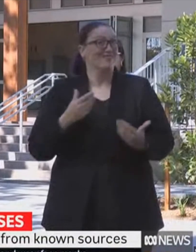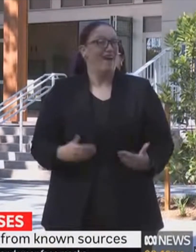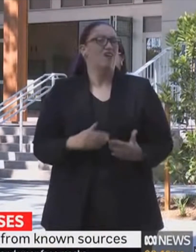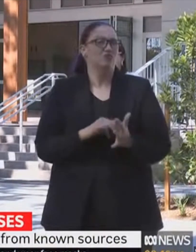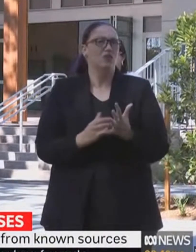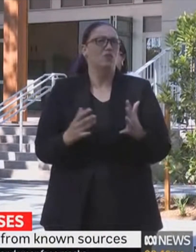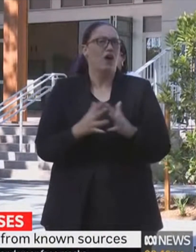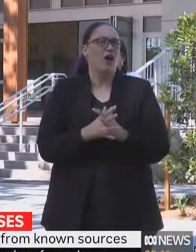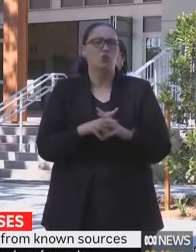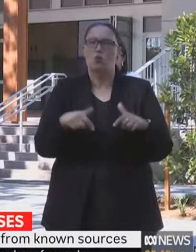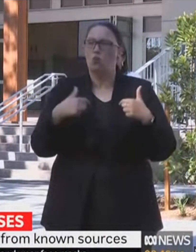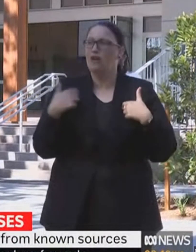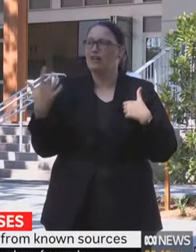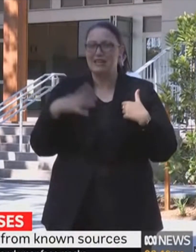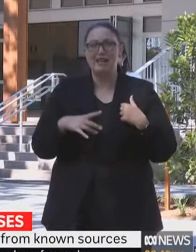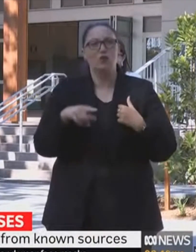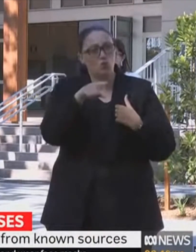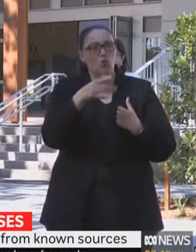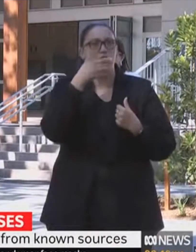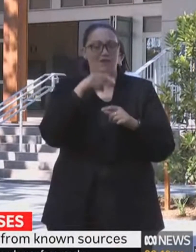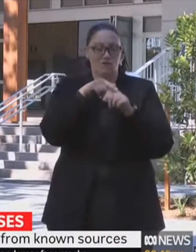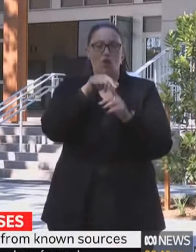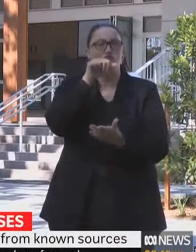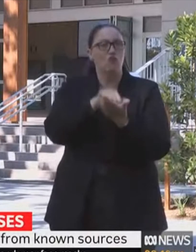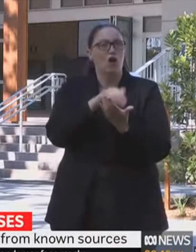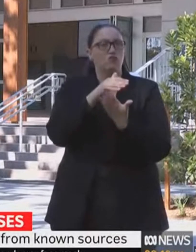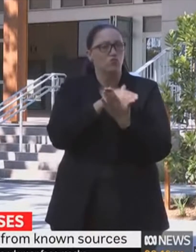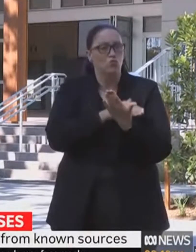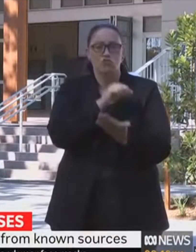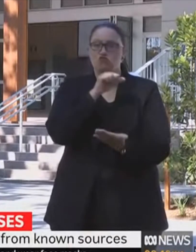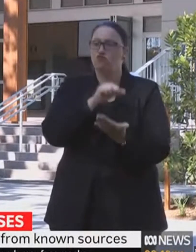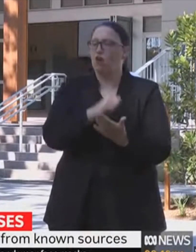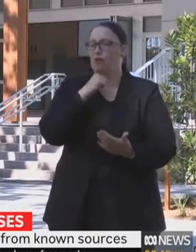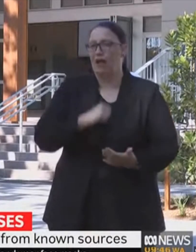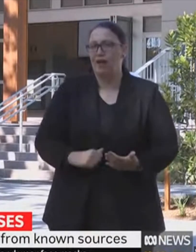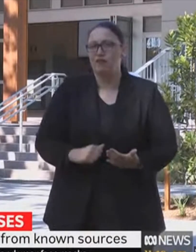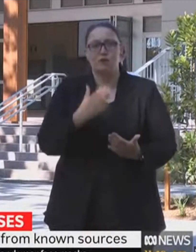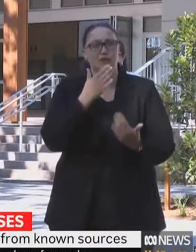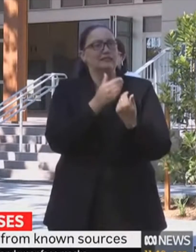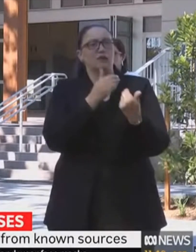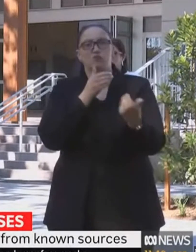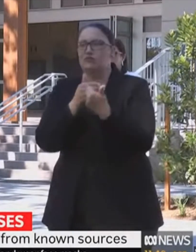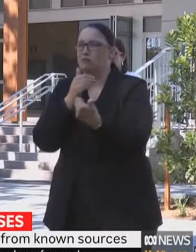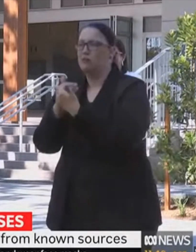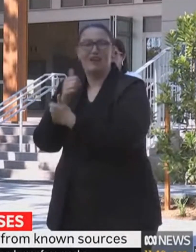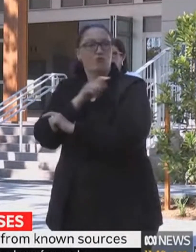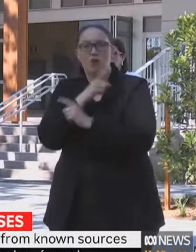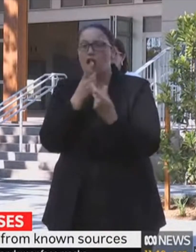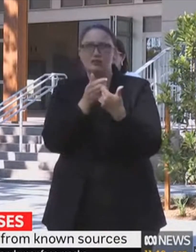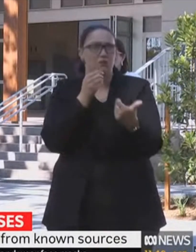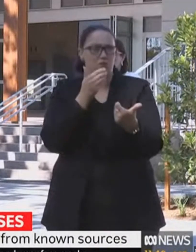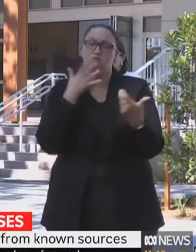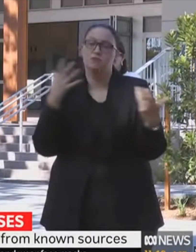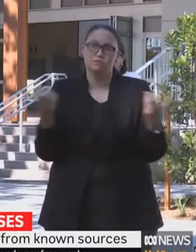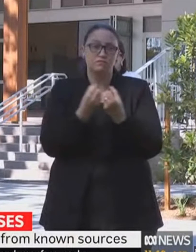and control or at least identify all of the seeding that may have occurred from Victoria. And that's why it's a really critical time.